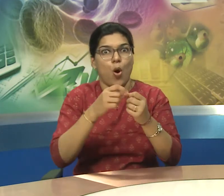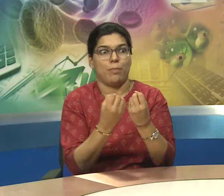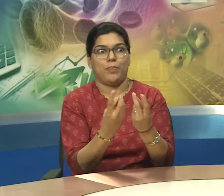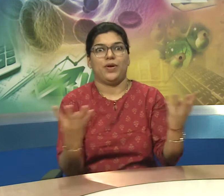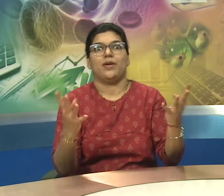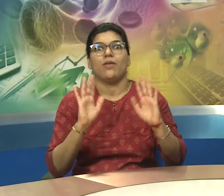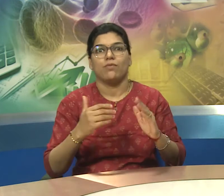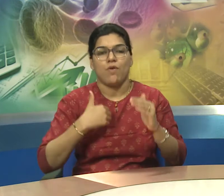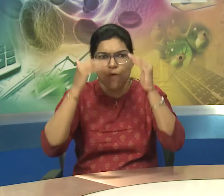or